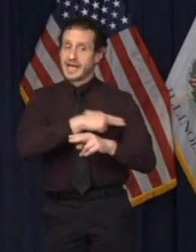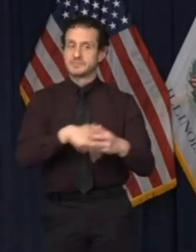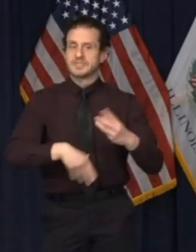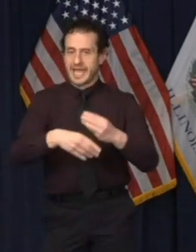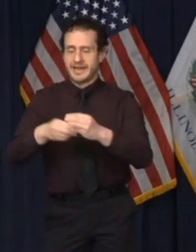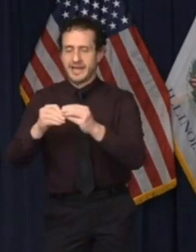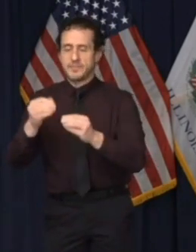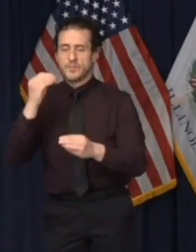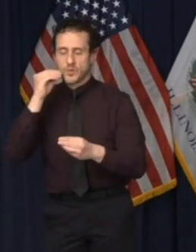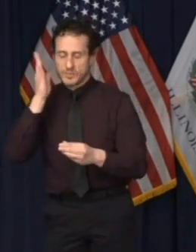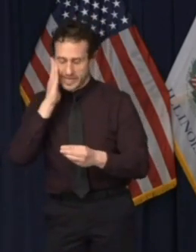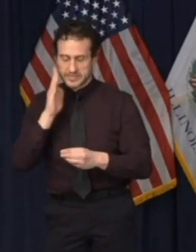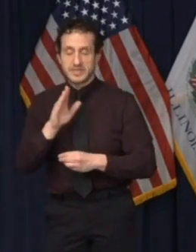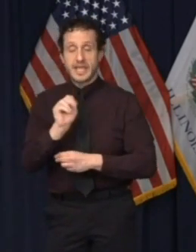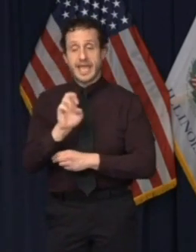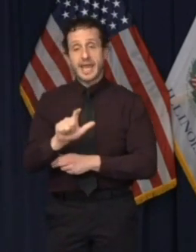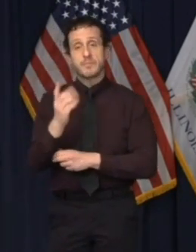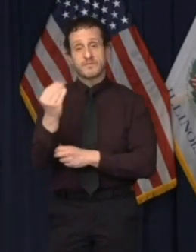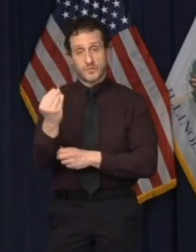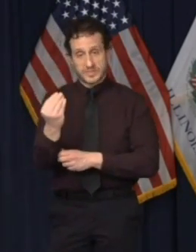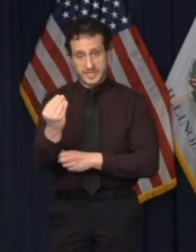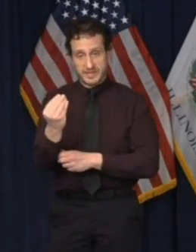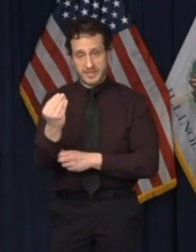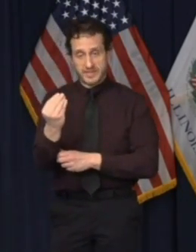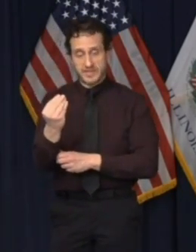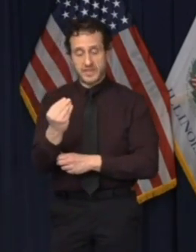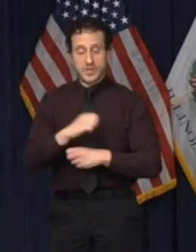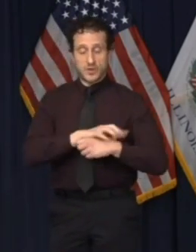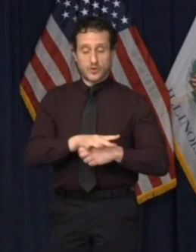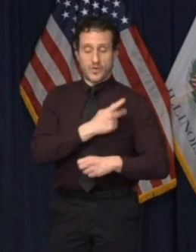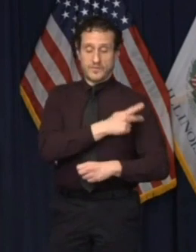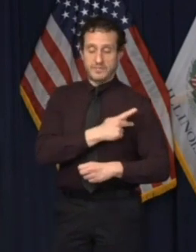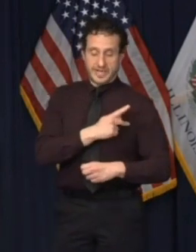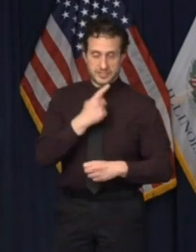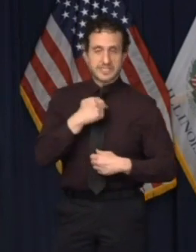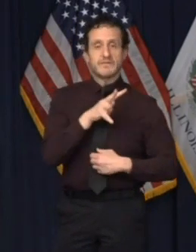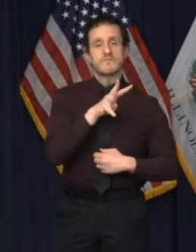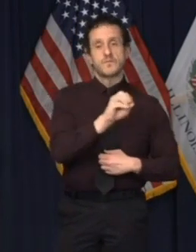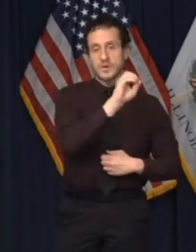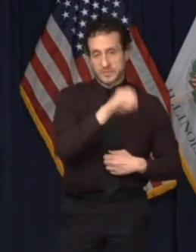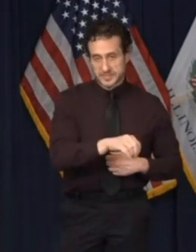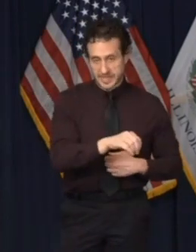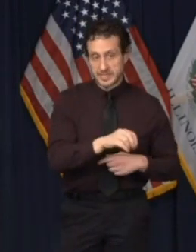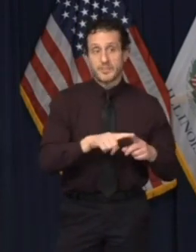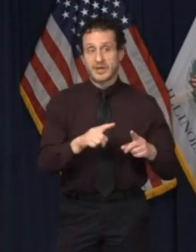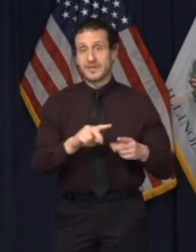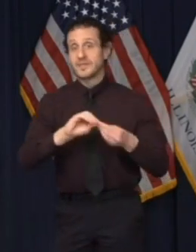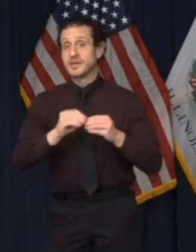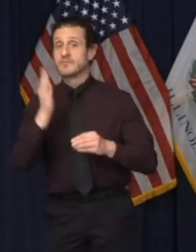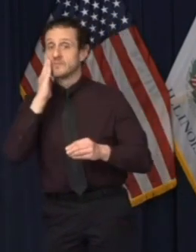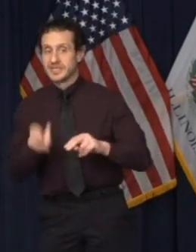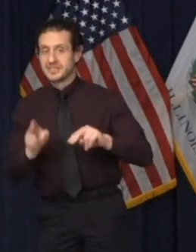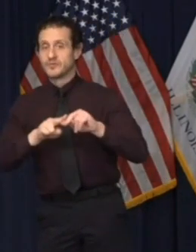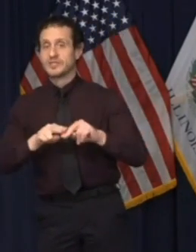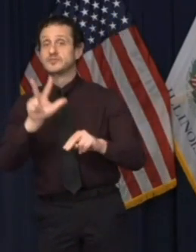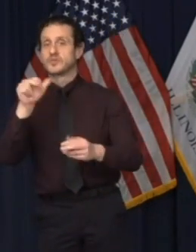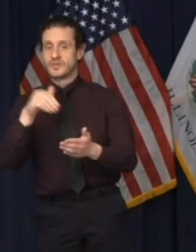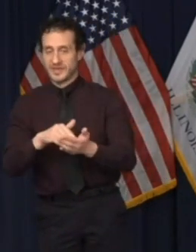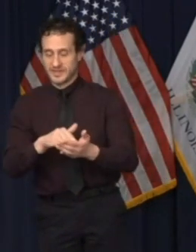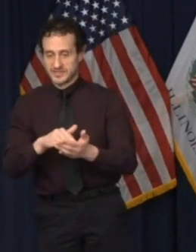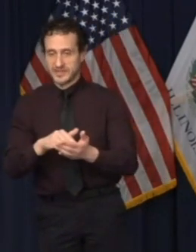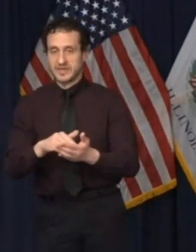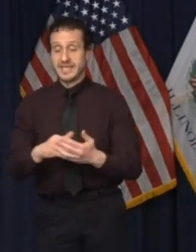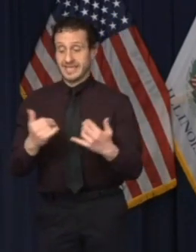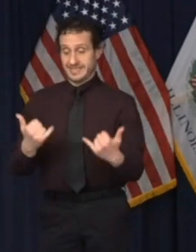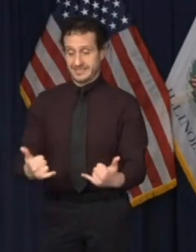14th, COVID patients occupied 40% of the nearly 3,000 ICU beds. And that brings us